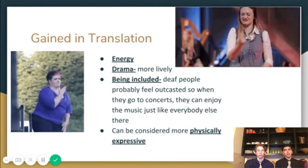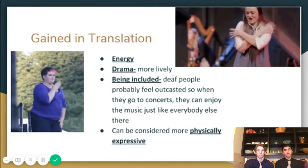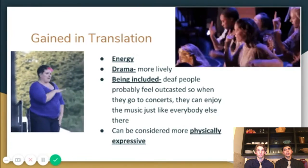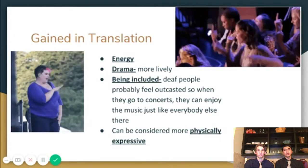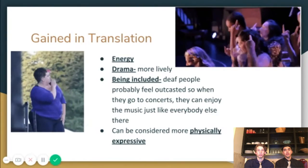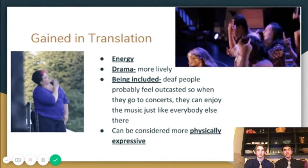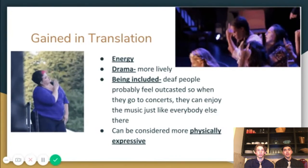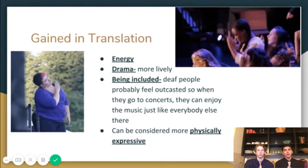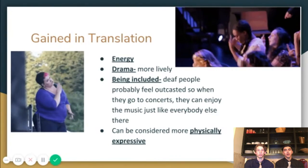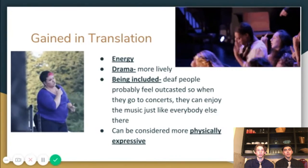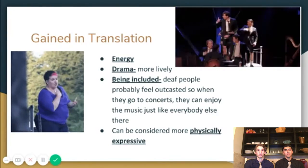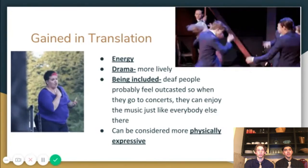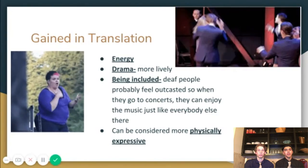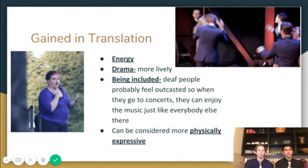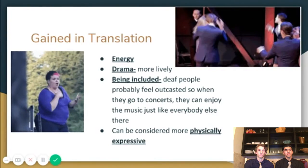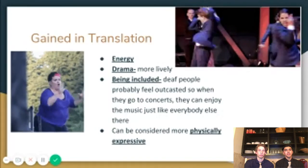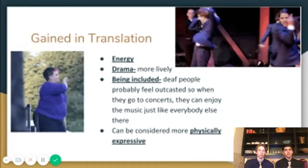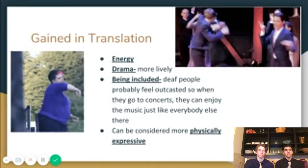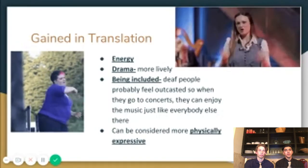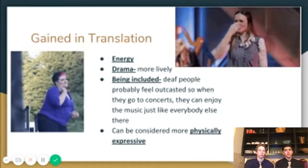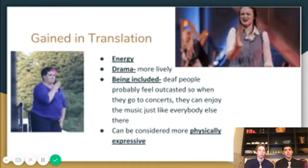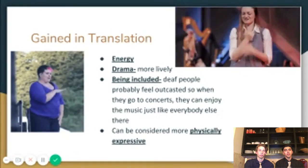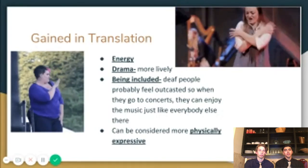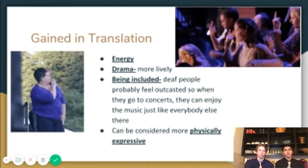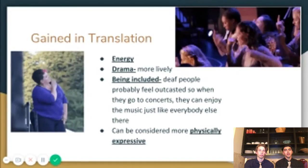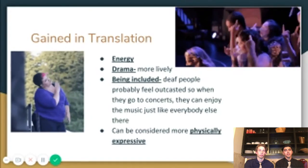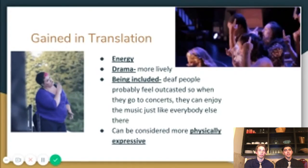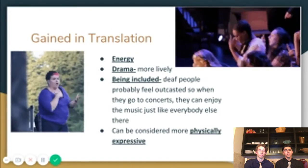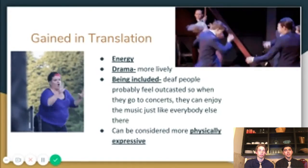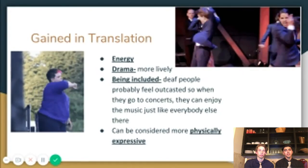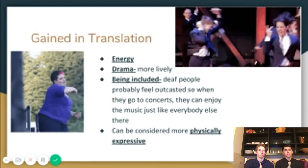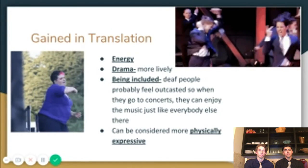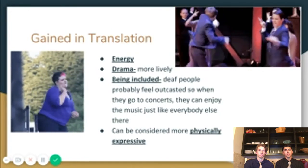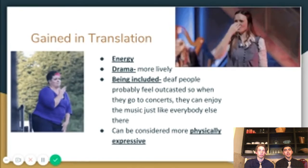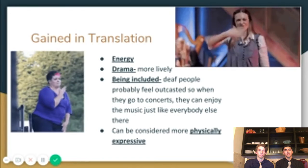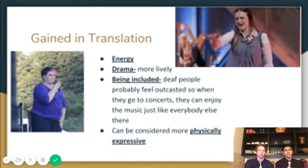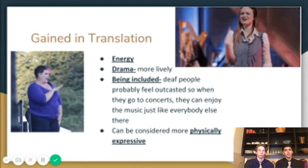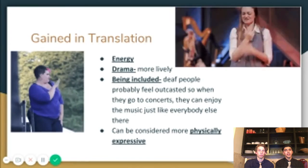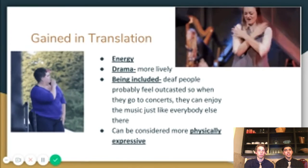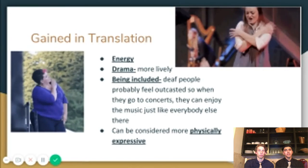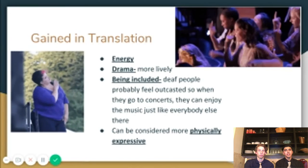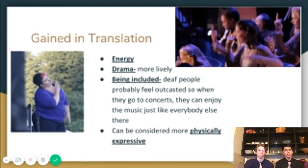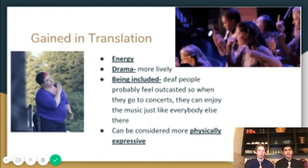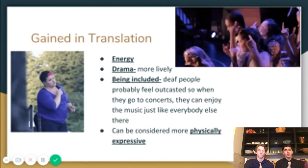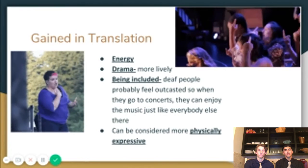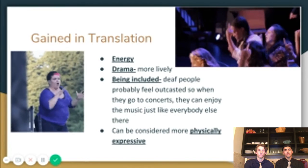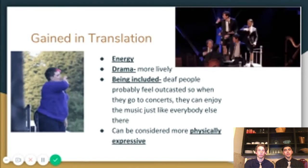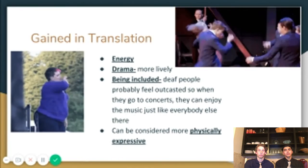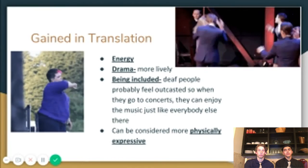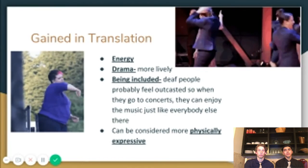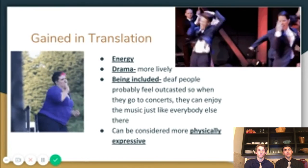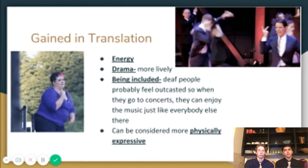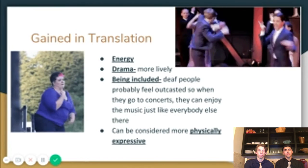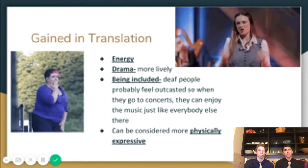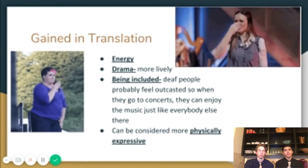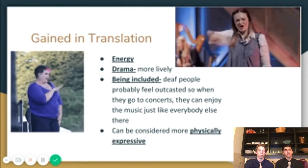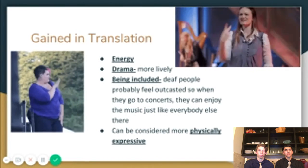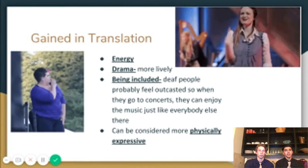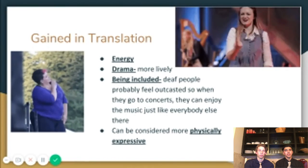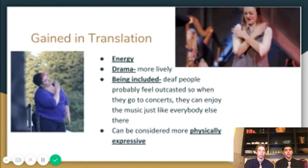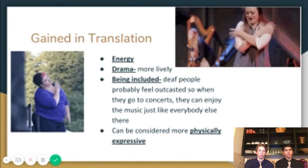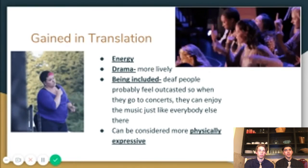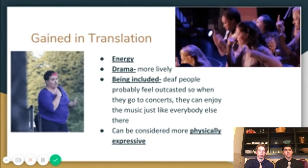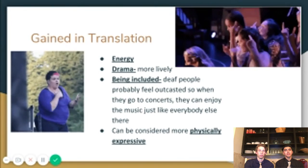feeling of being included. Being that listening to music and going to concerts is mainly a hearing activity, the use of interpreters